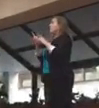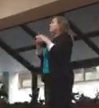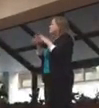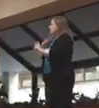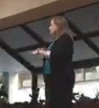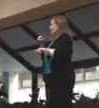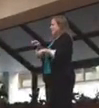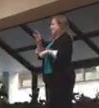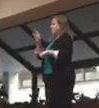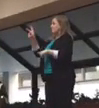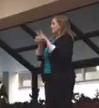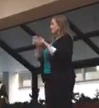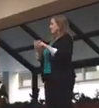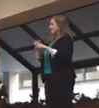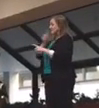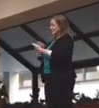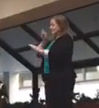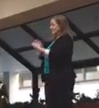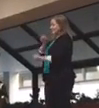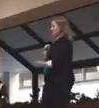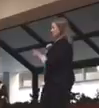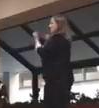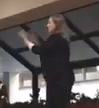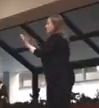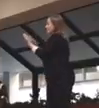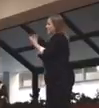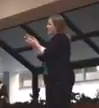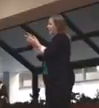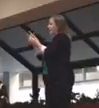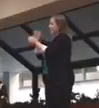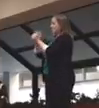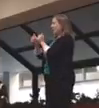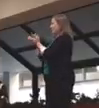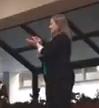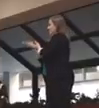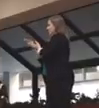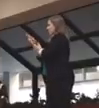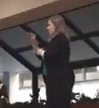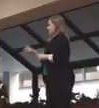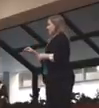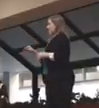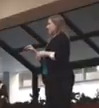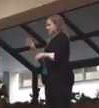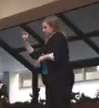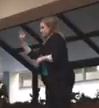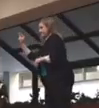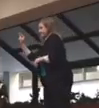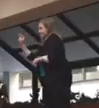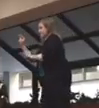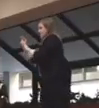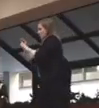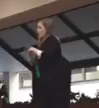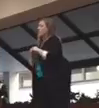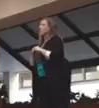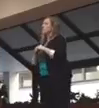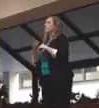make. So the answer for the risk assessment, the short answer, addressing that pass-fail percentage,